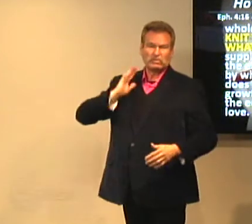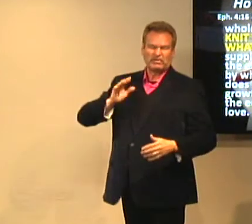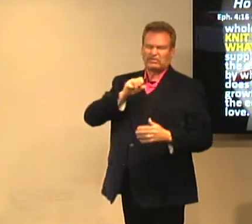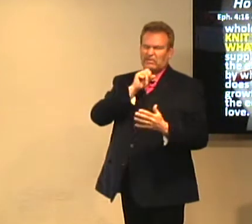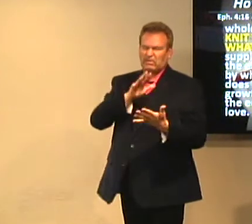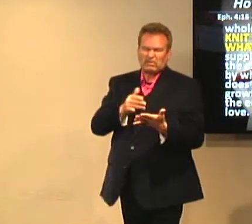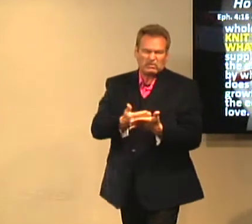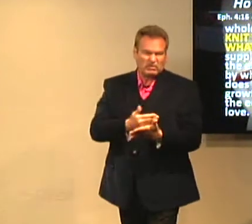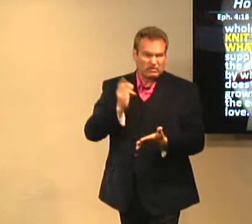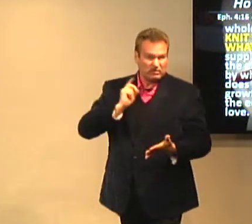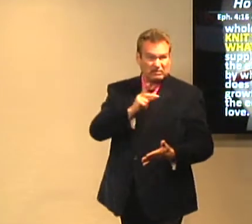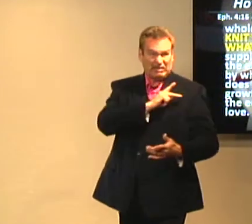You know, the Psalm of David,